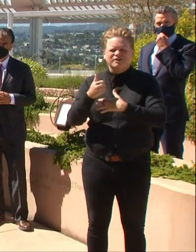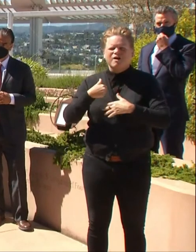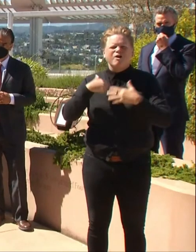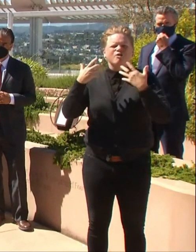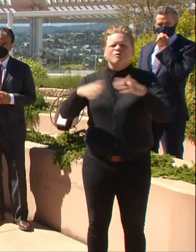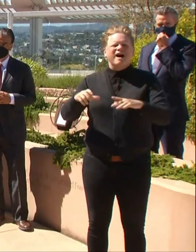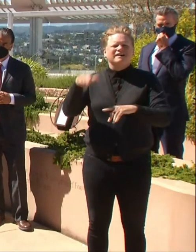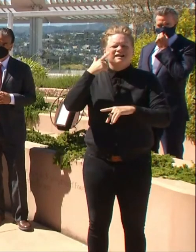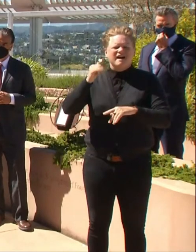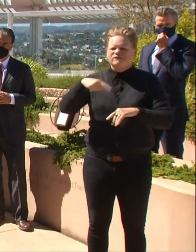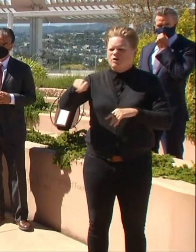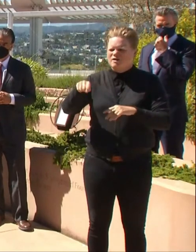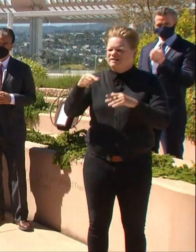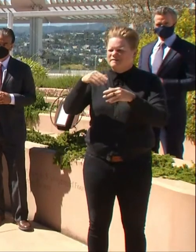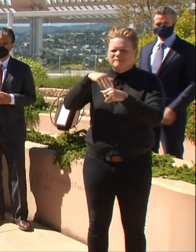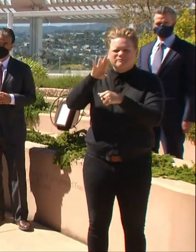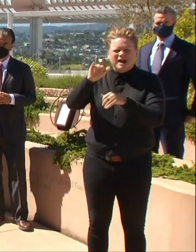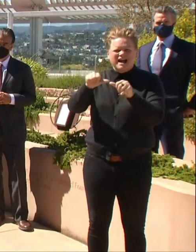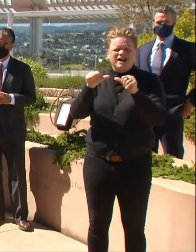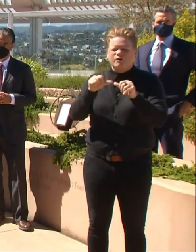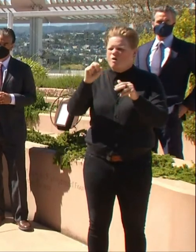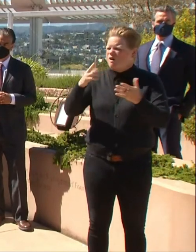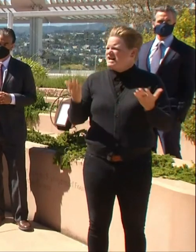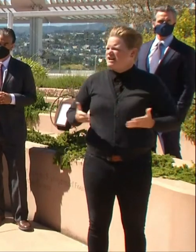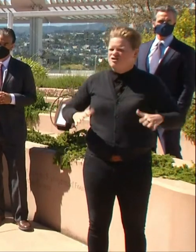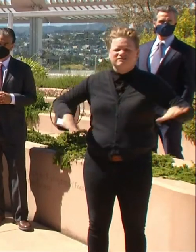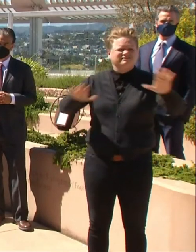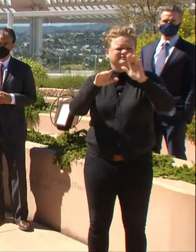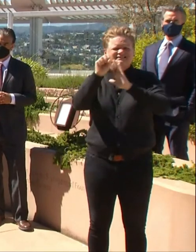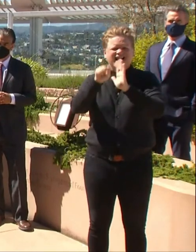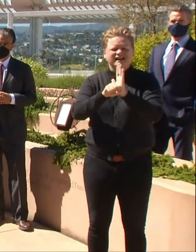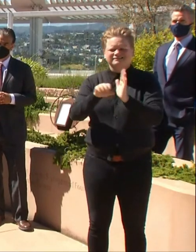in this state, in this country.